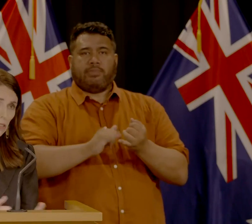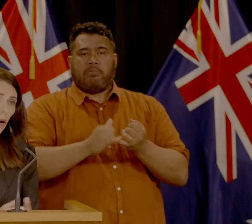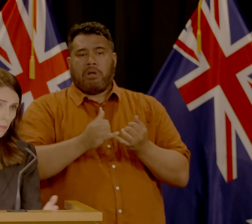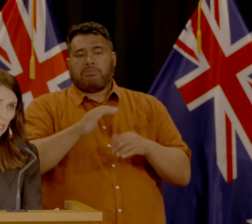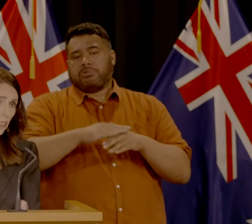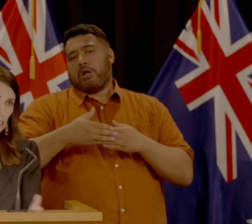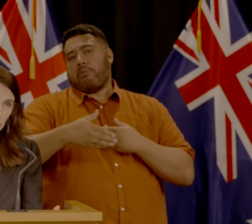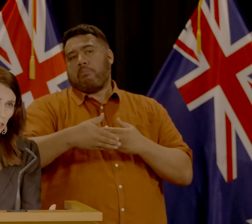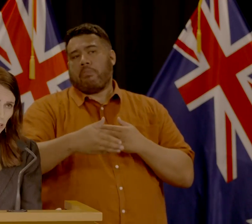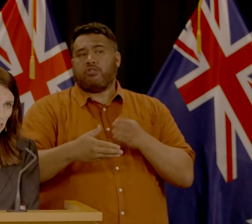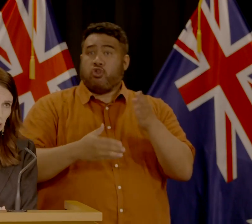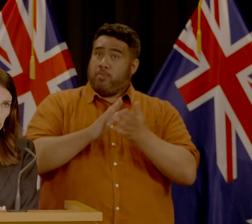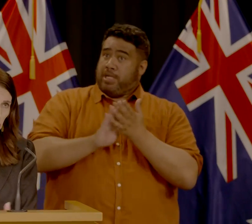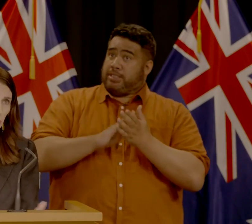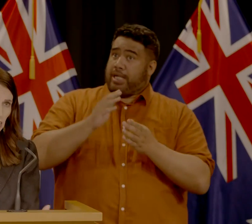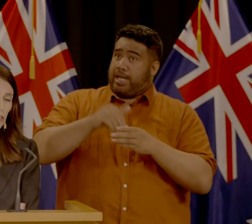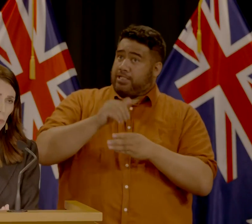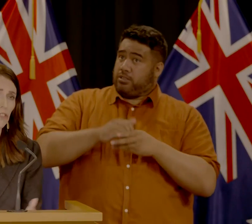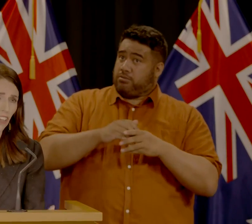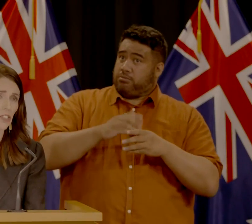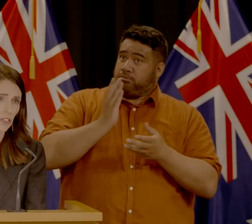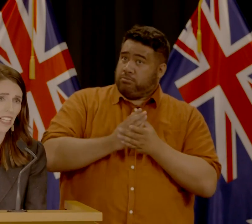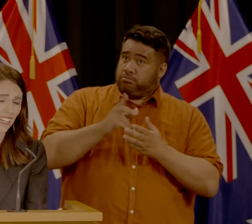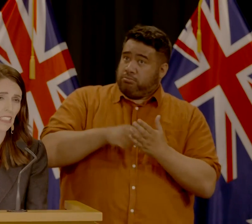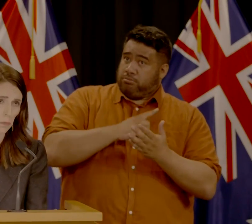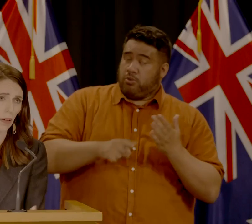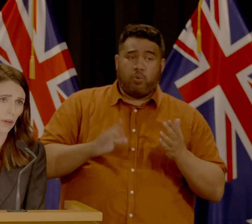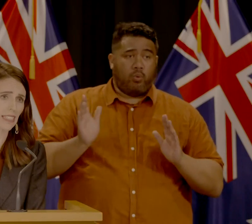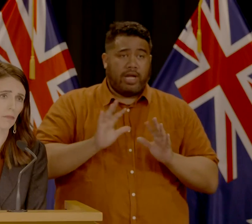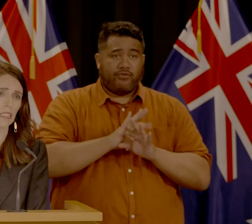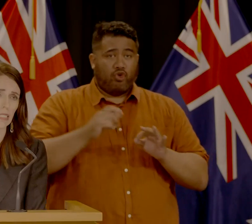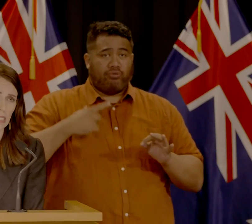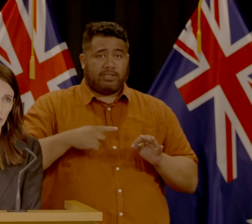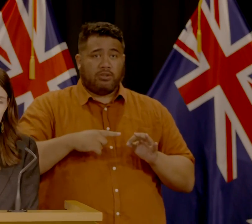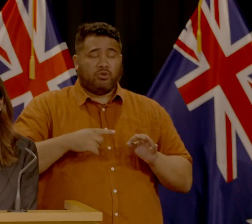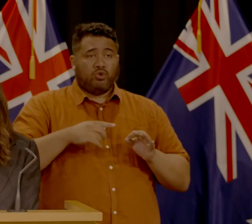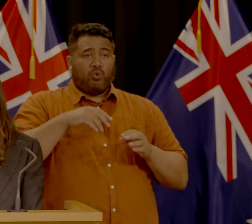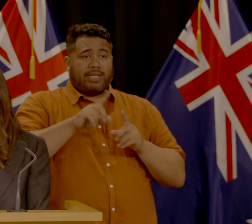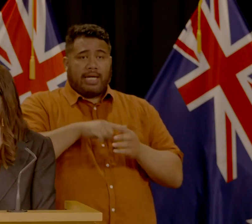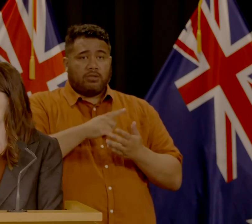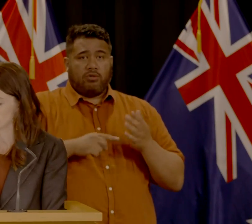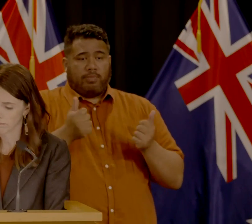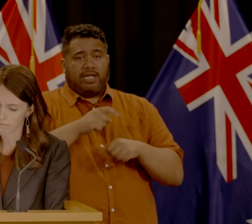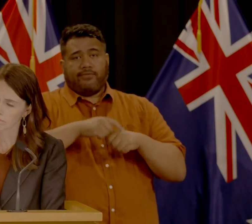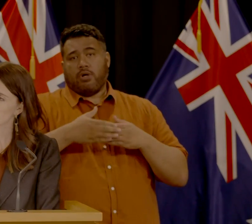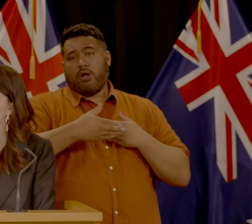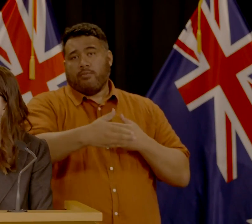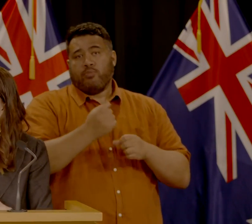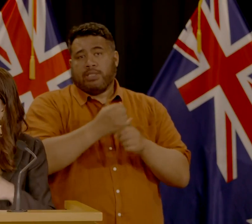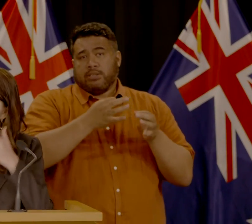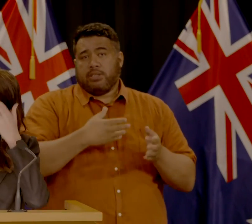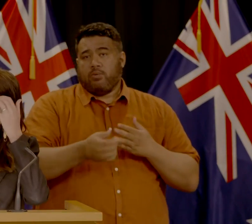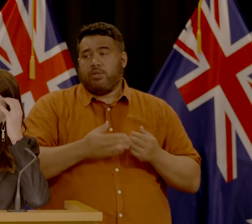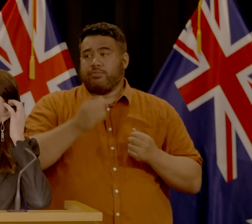No, I'm saying that at this point there is no basis on which for us to do that at this point. We are some distance from the general election. Seeking advice on